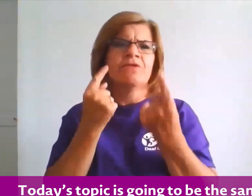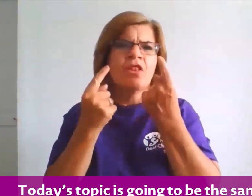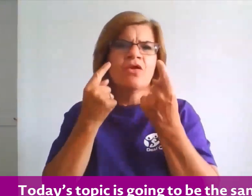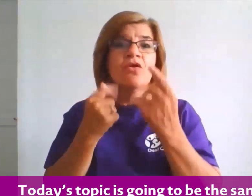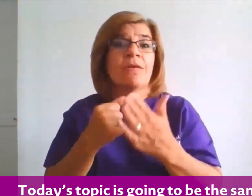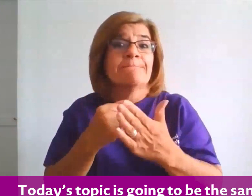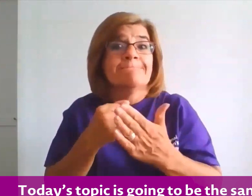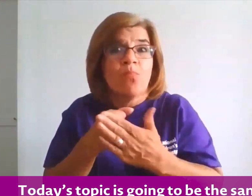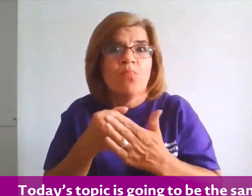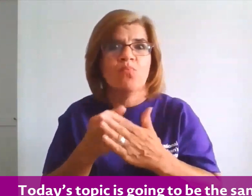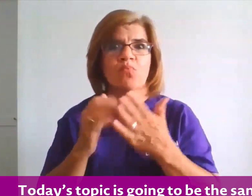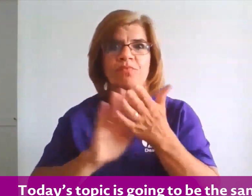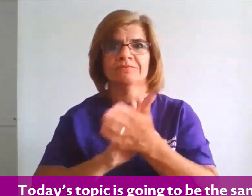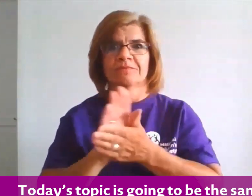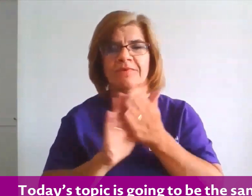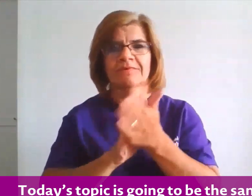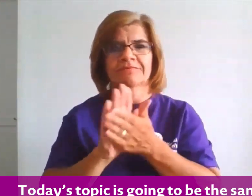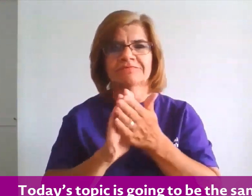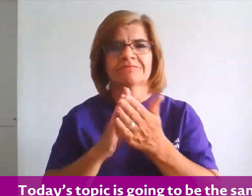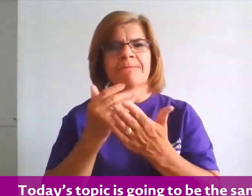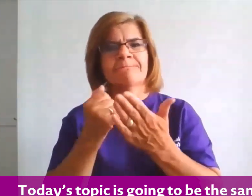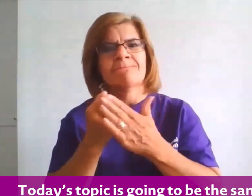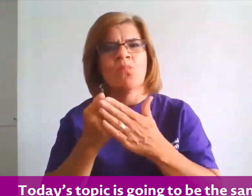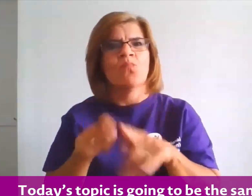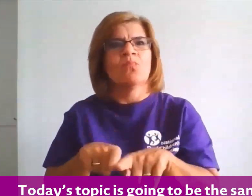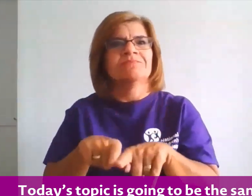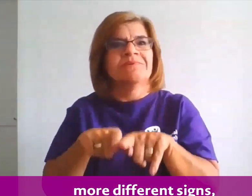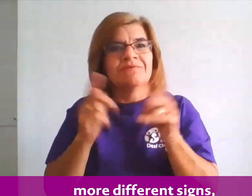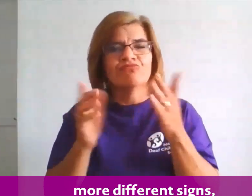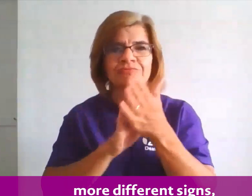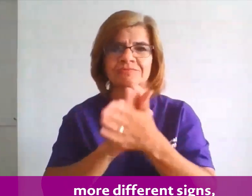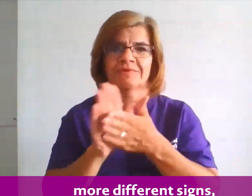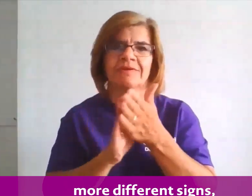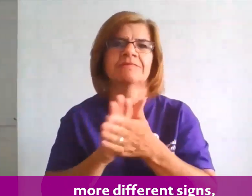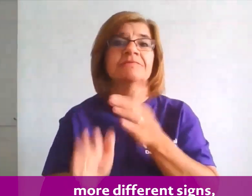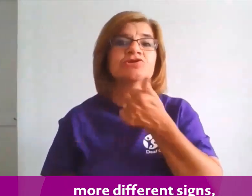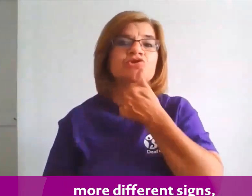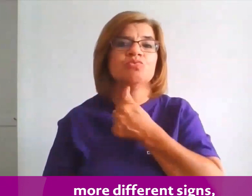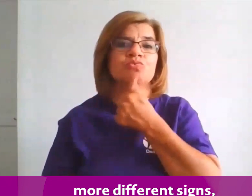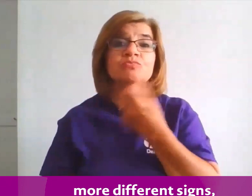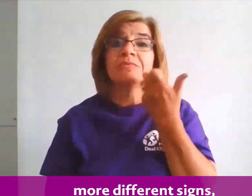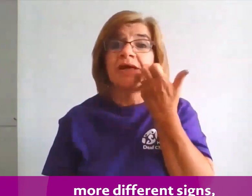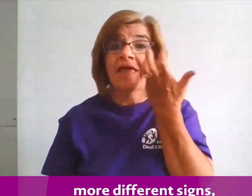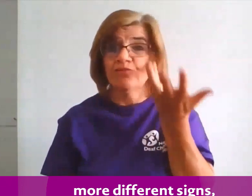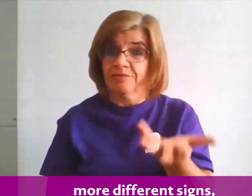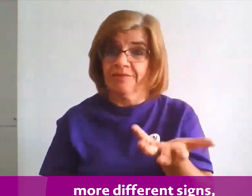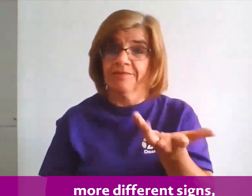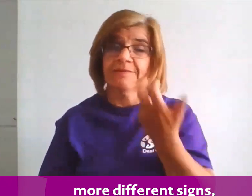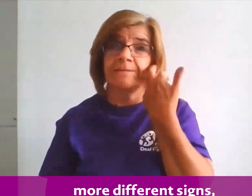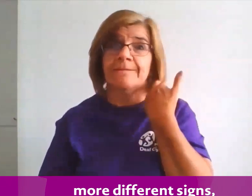So today's topic is going to be the same, but we're going to be learning more different signs, things that we use every